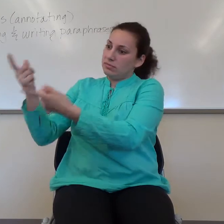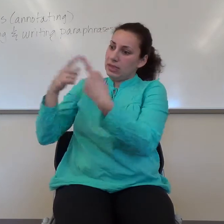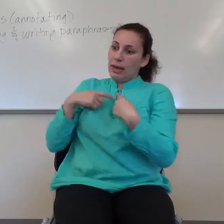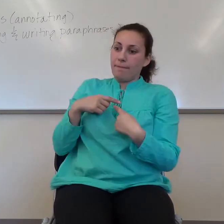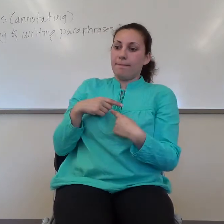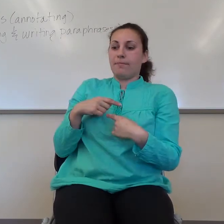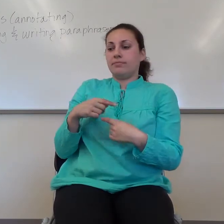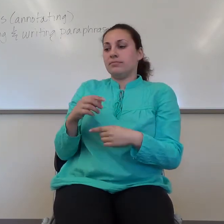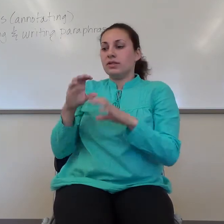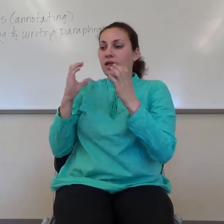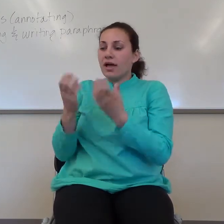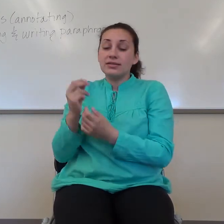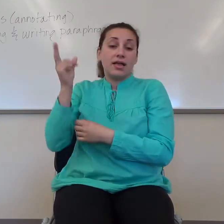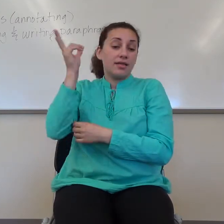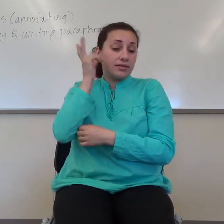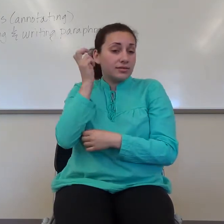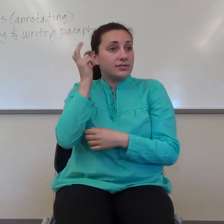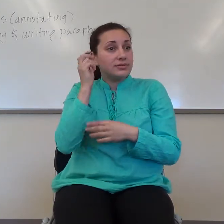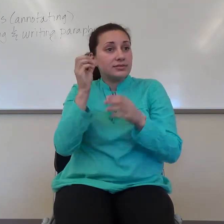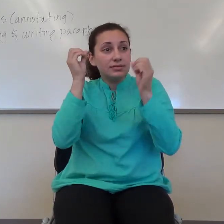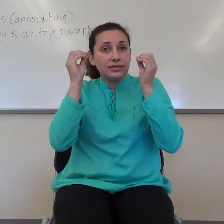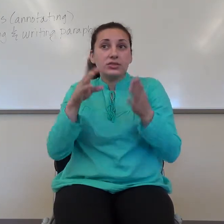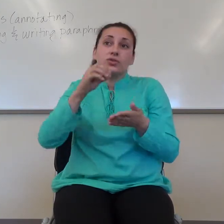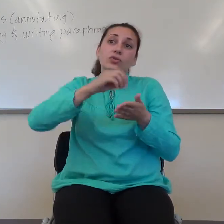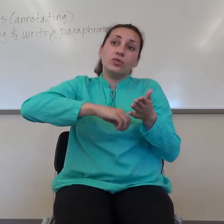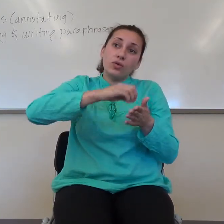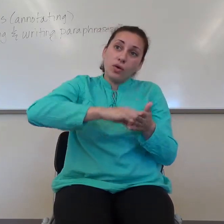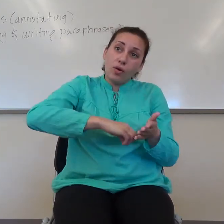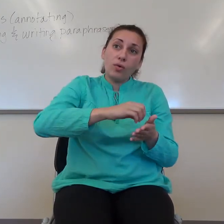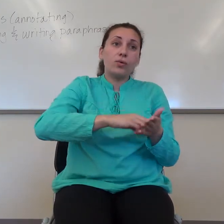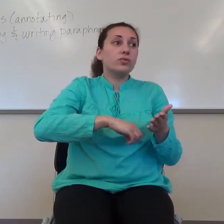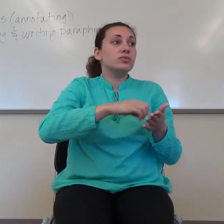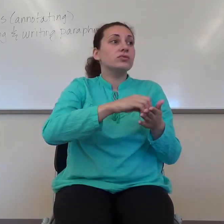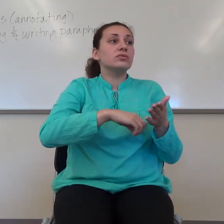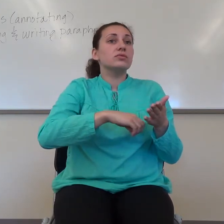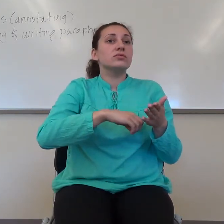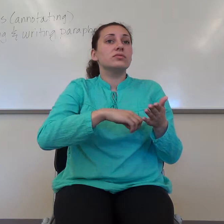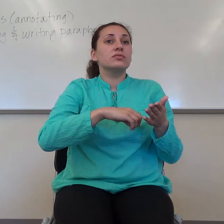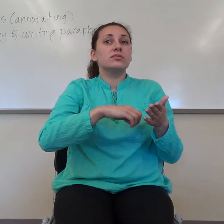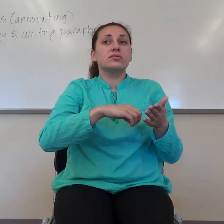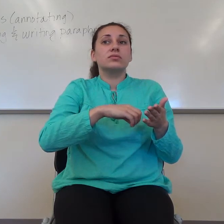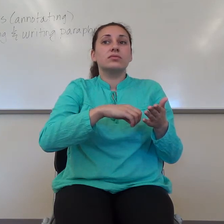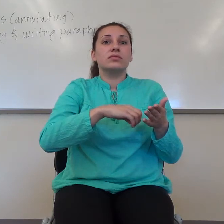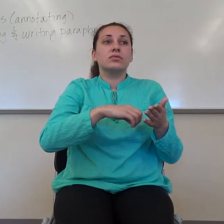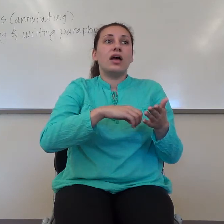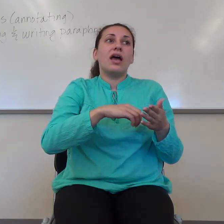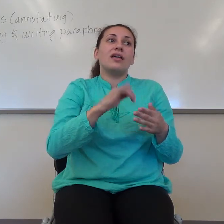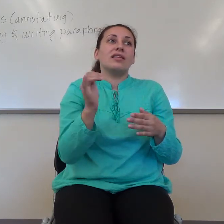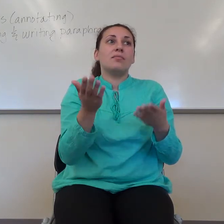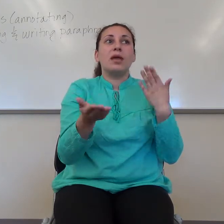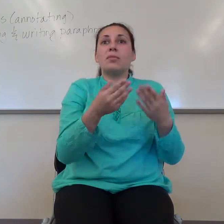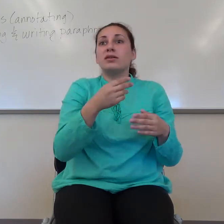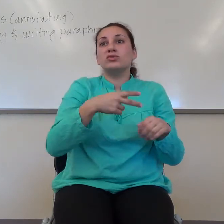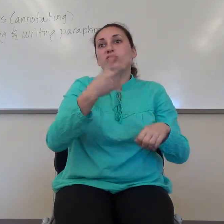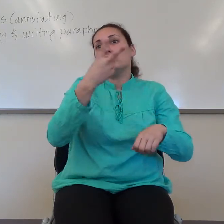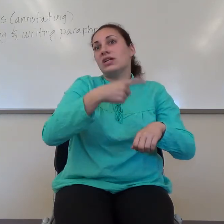to the teacher, take notes, then twice a year you take a